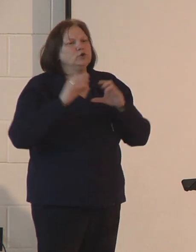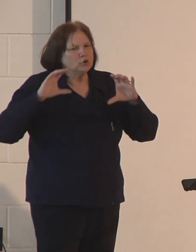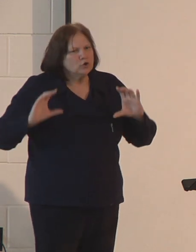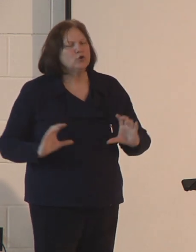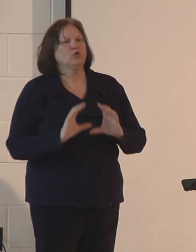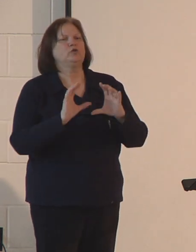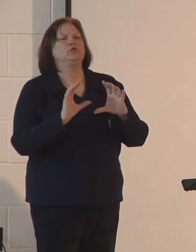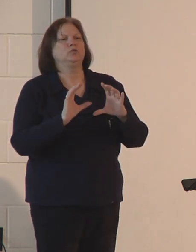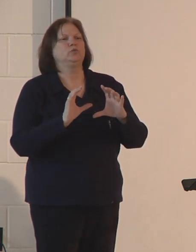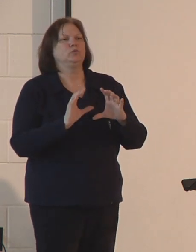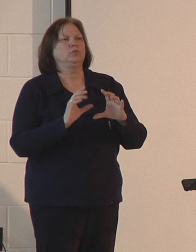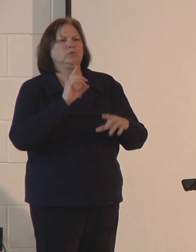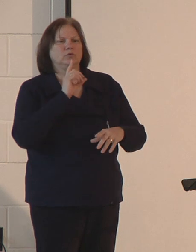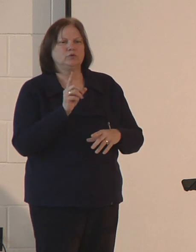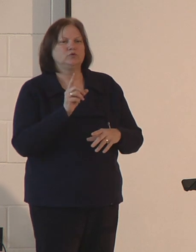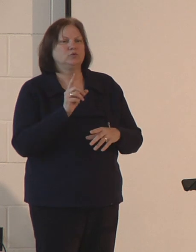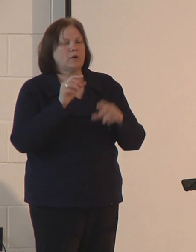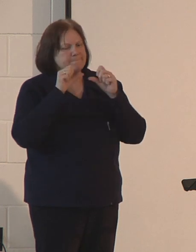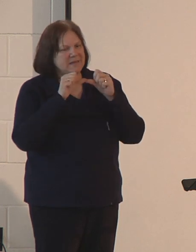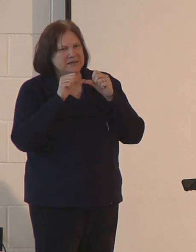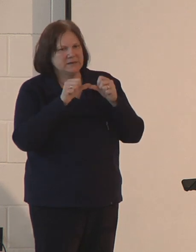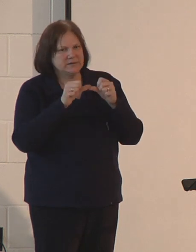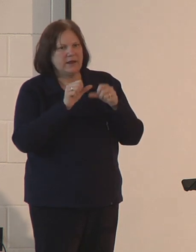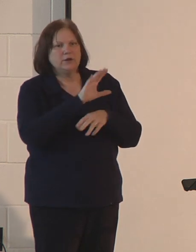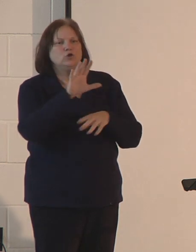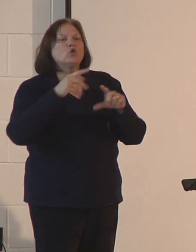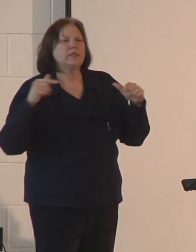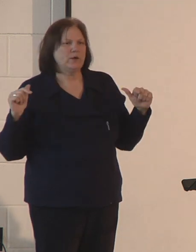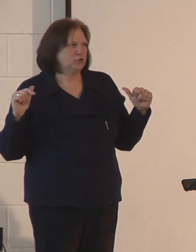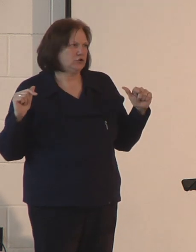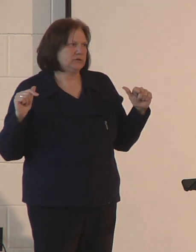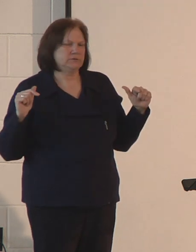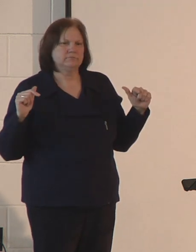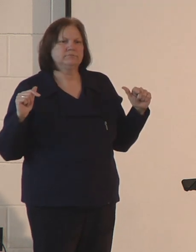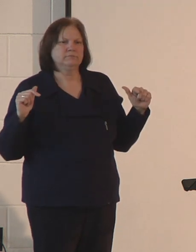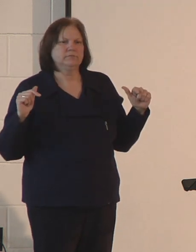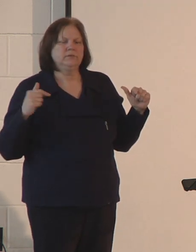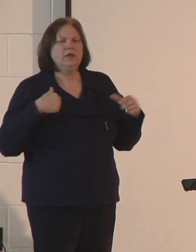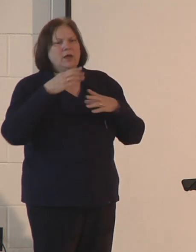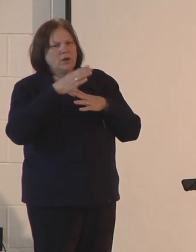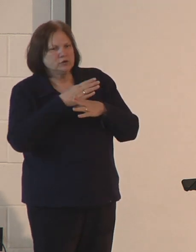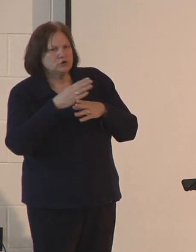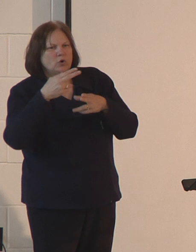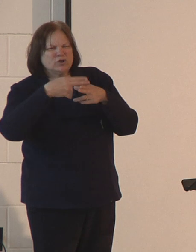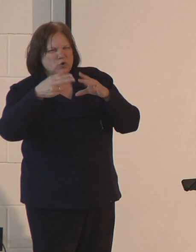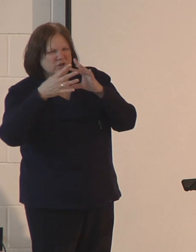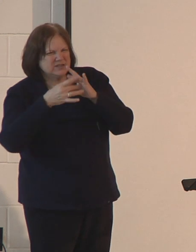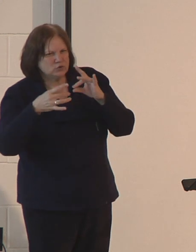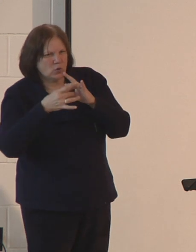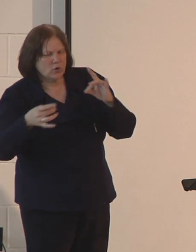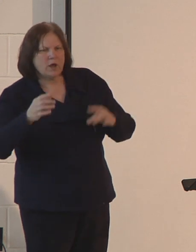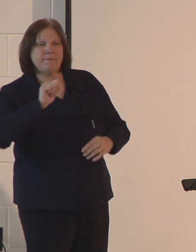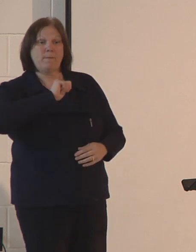encourage you to maintain your languages. So I'm going to share a short story